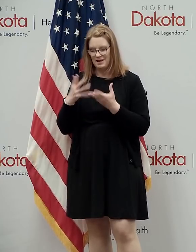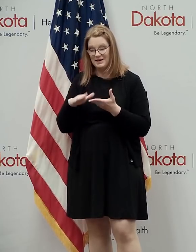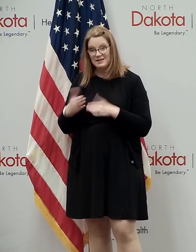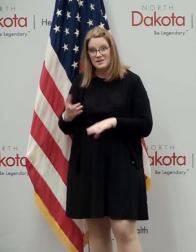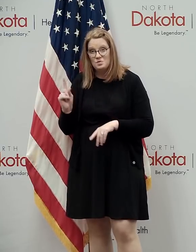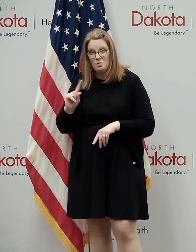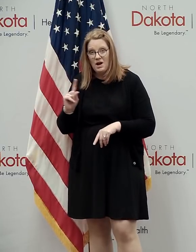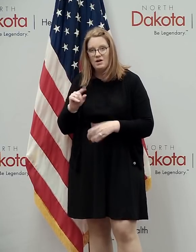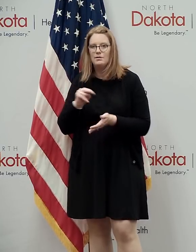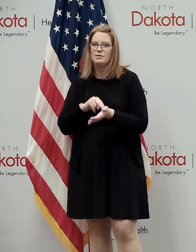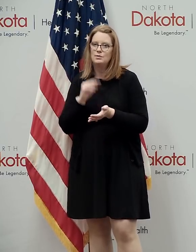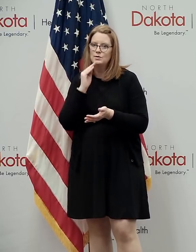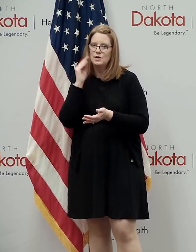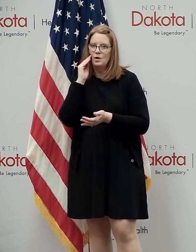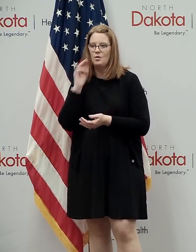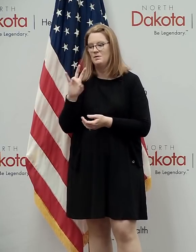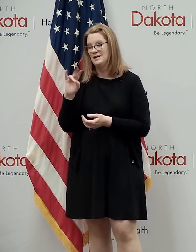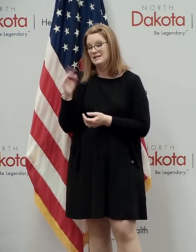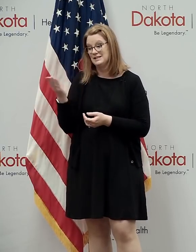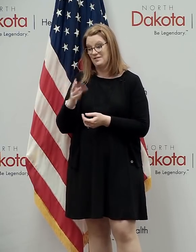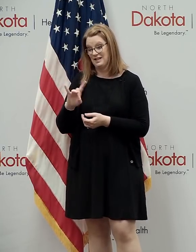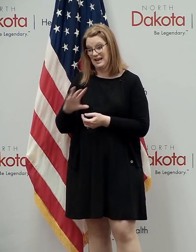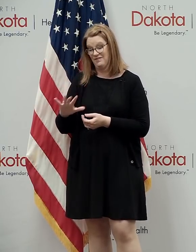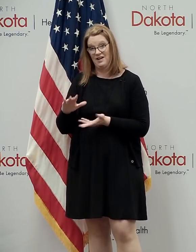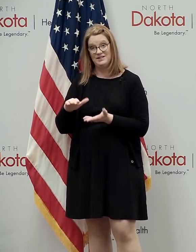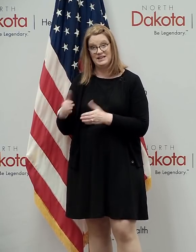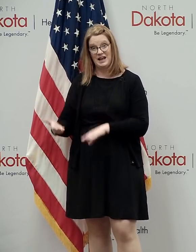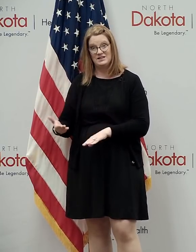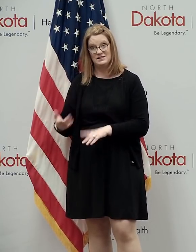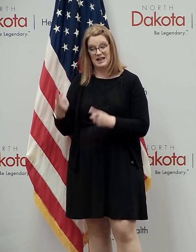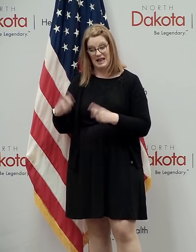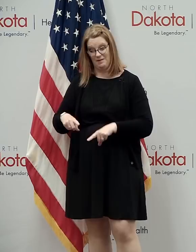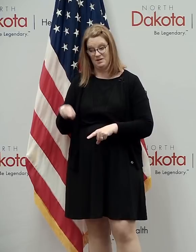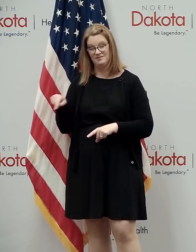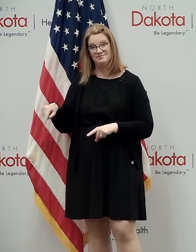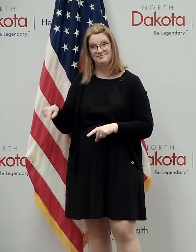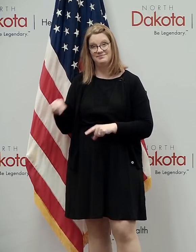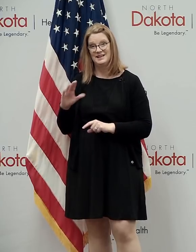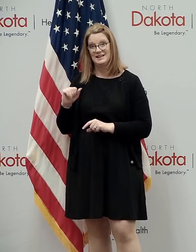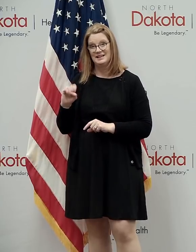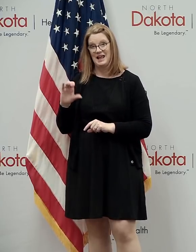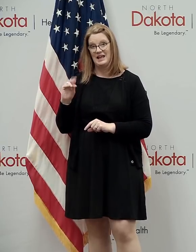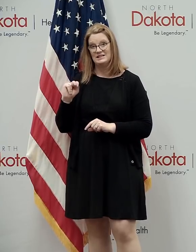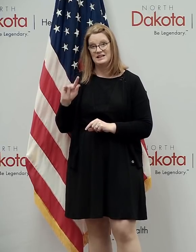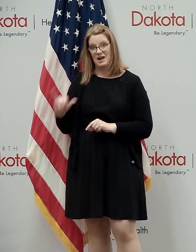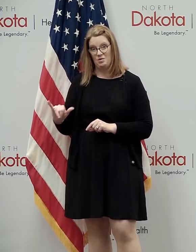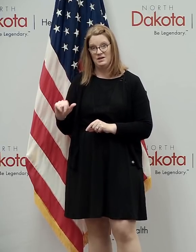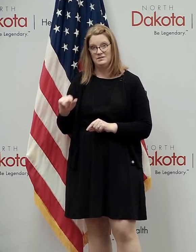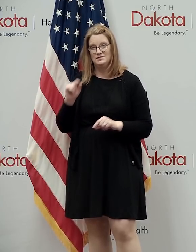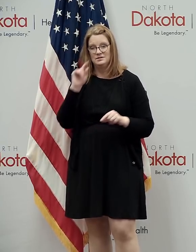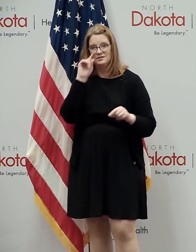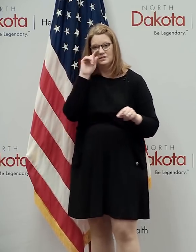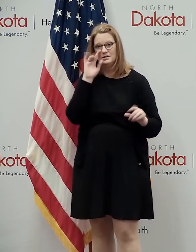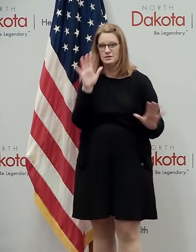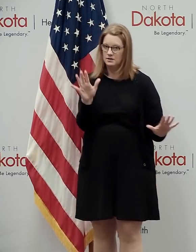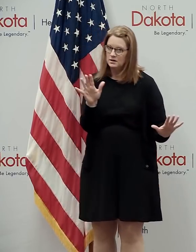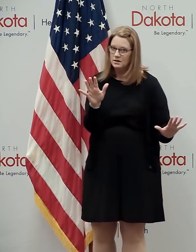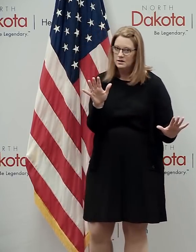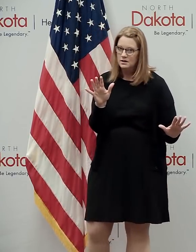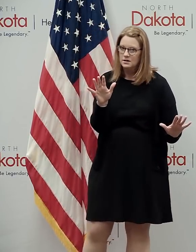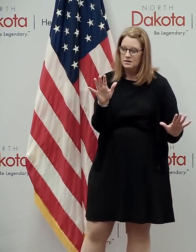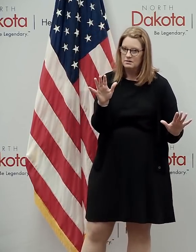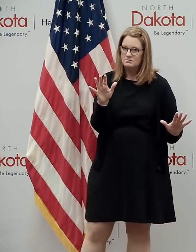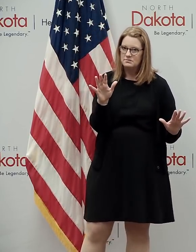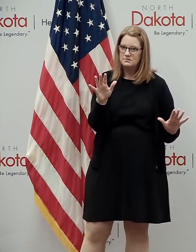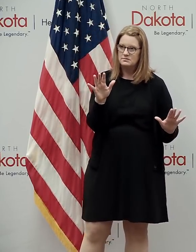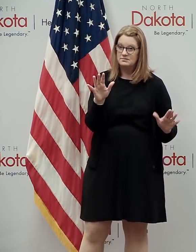nursing homes. So 70 of the 85 deaths recorded in North Dakota were in Cass County. We're trying to, again, reduce the